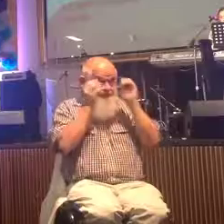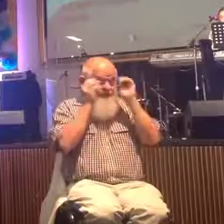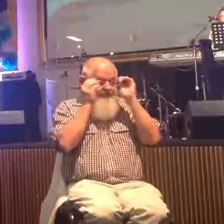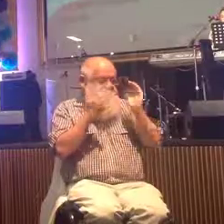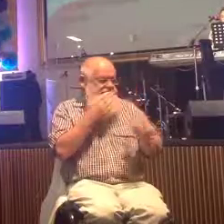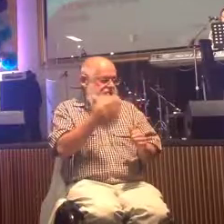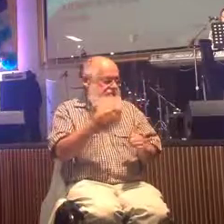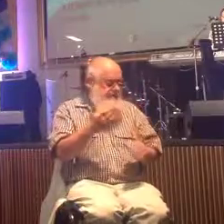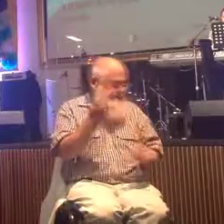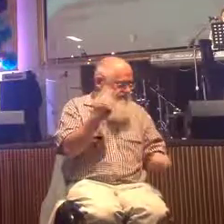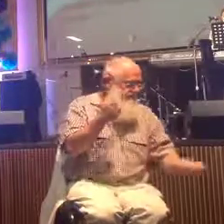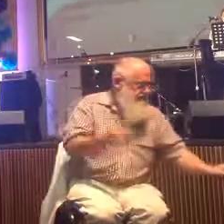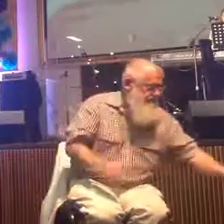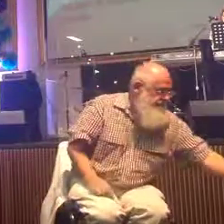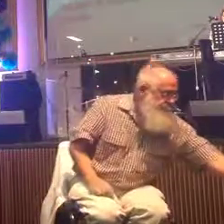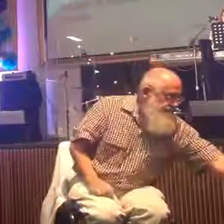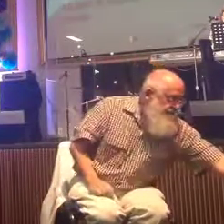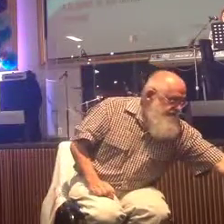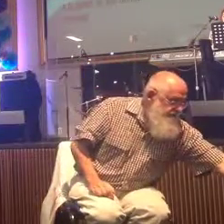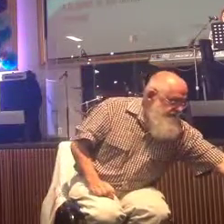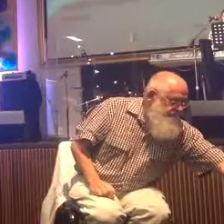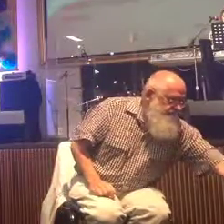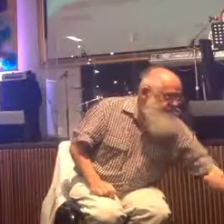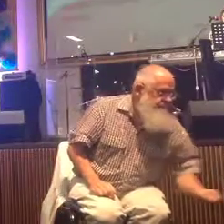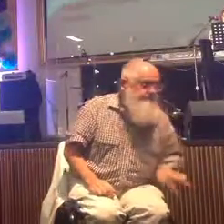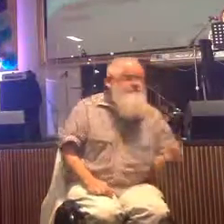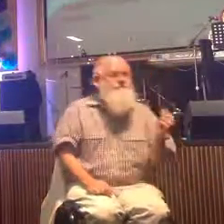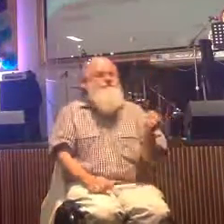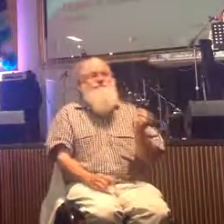grab your emblems.